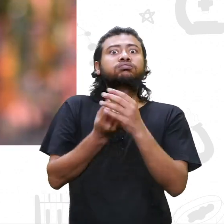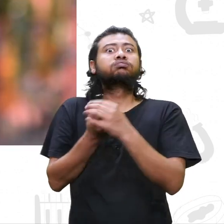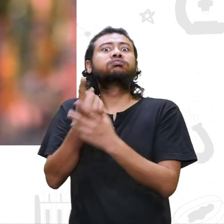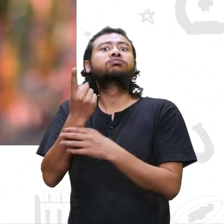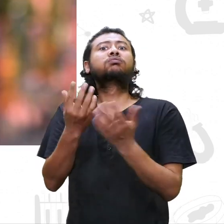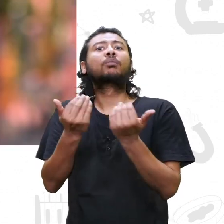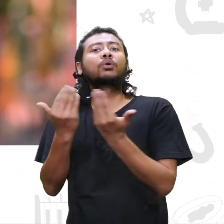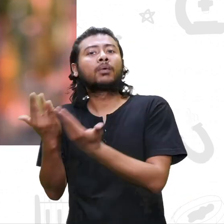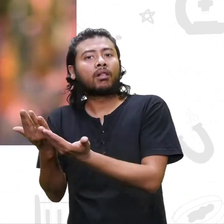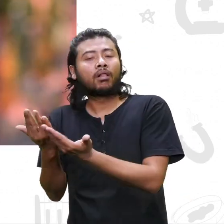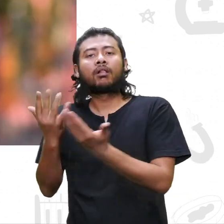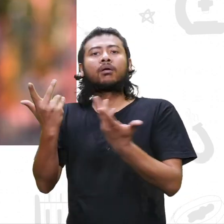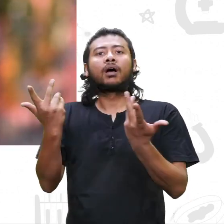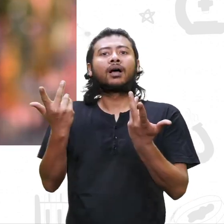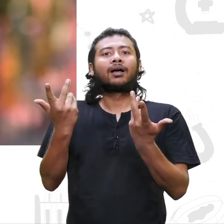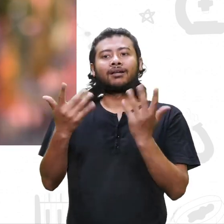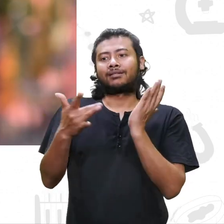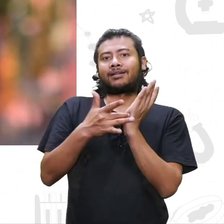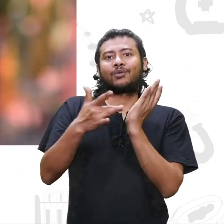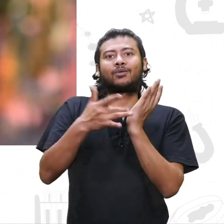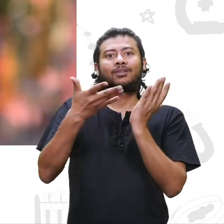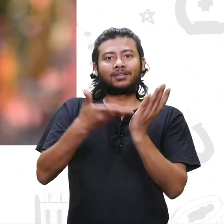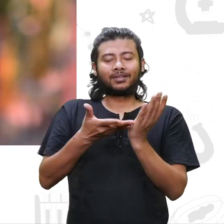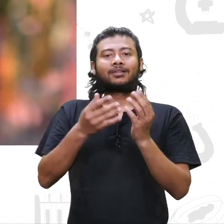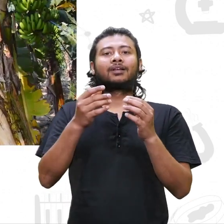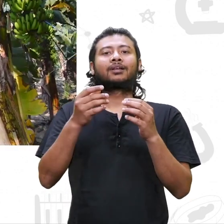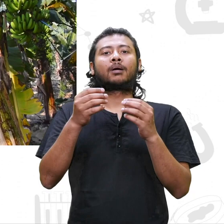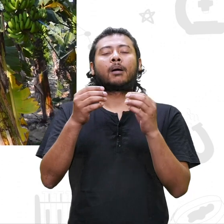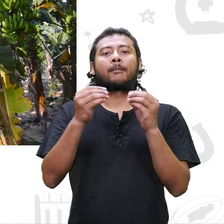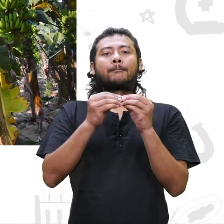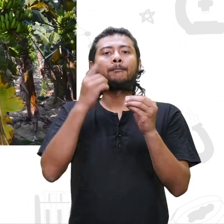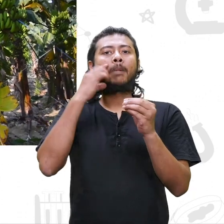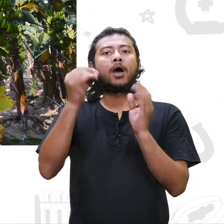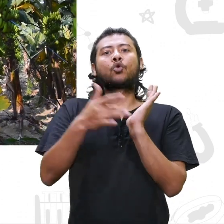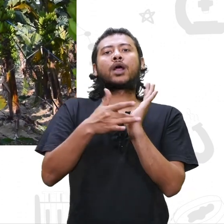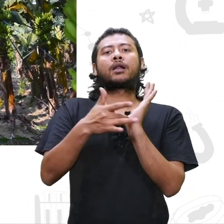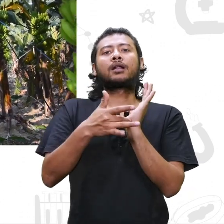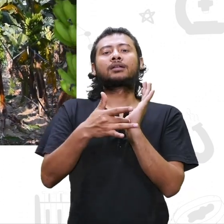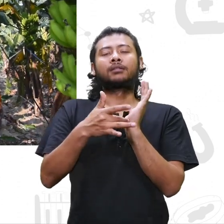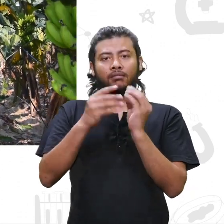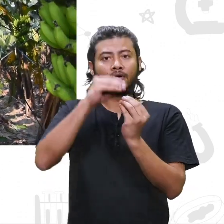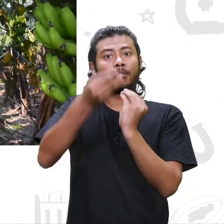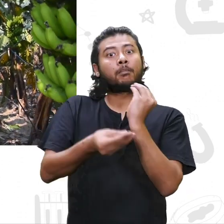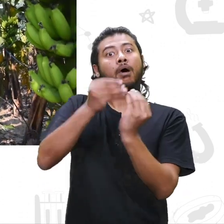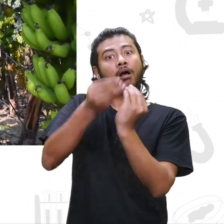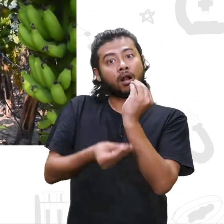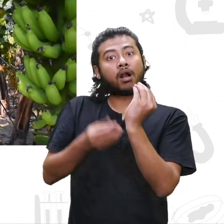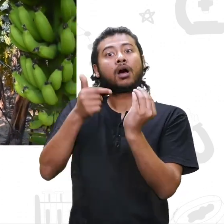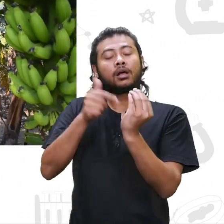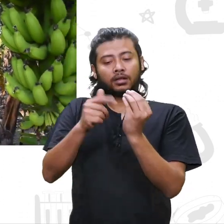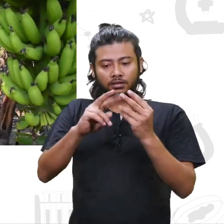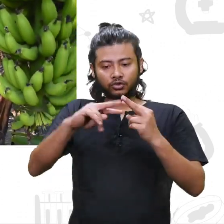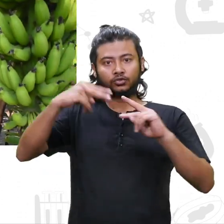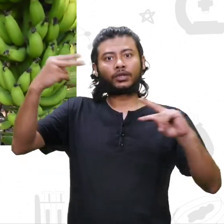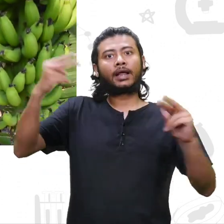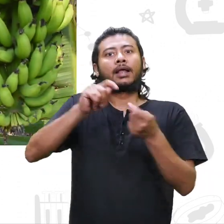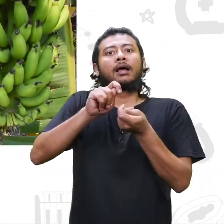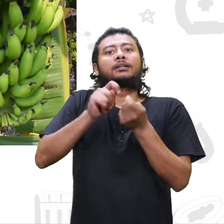production by tissue culture plants are uniform and are large in quantity due to less cultivation time than